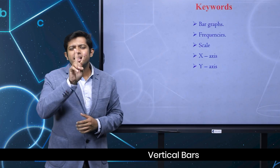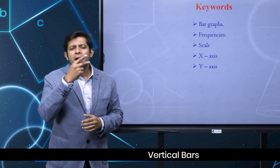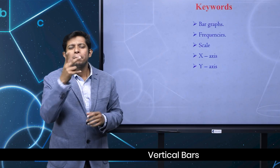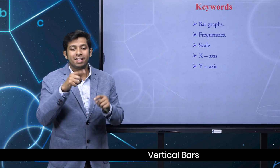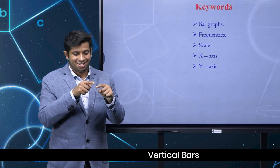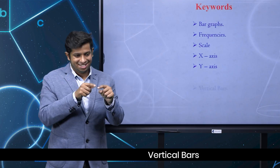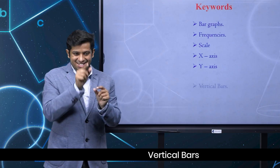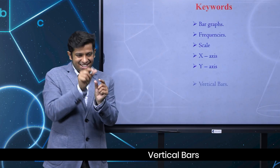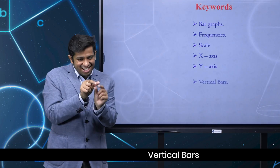vertical bars,